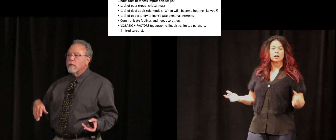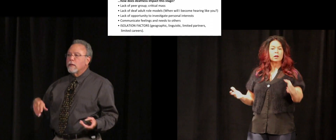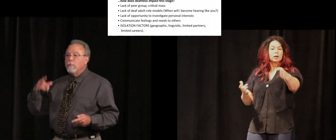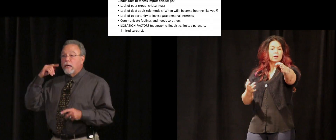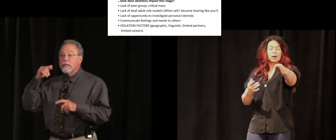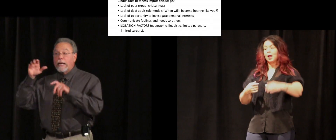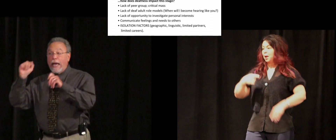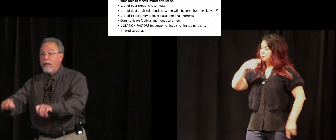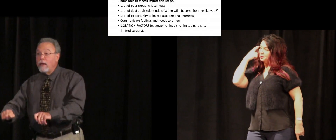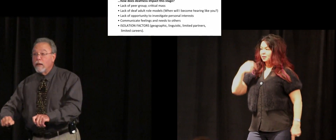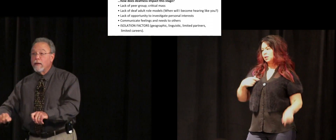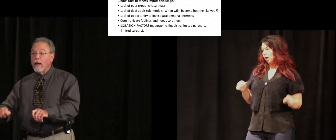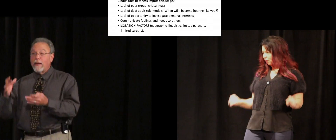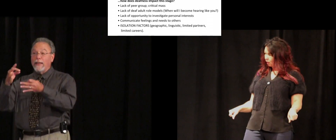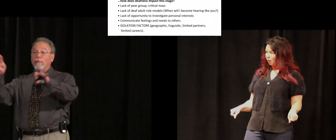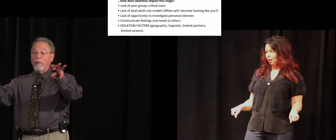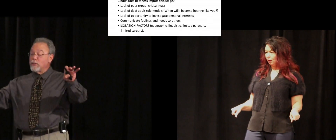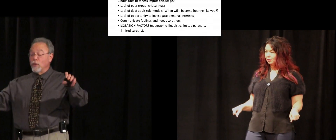story.